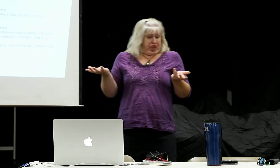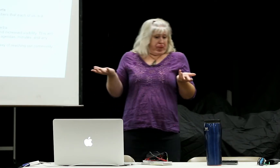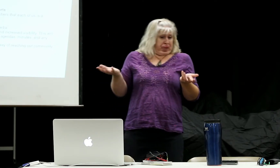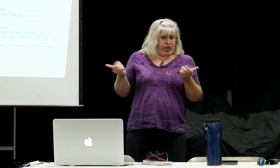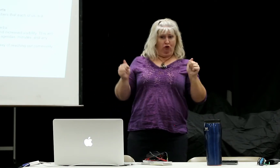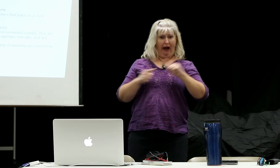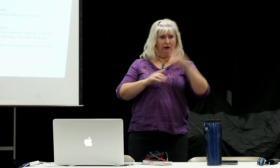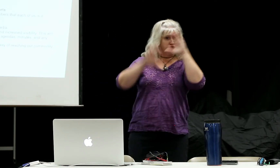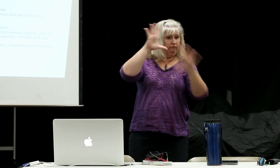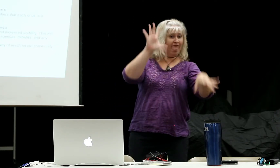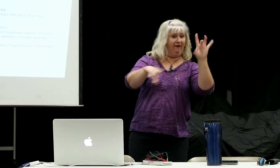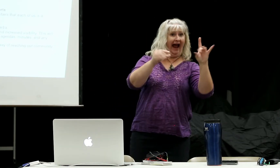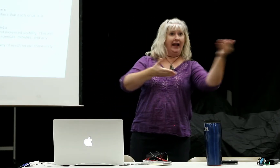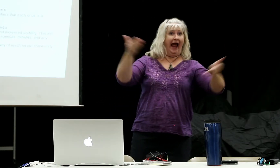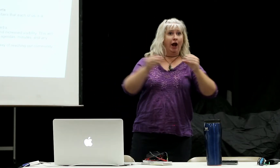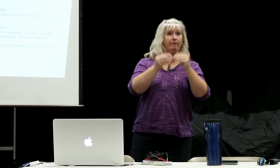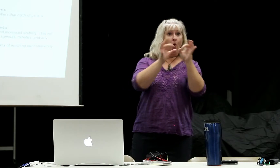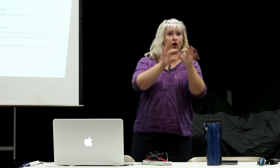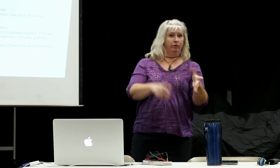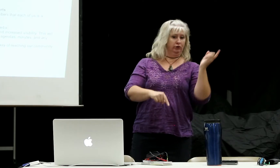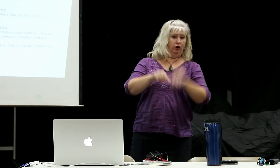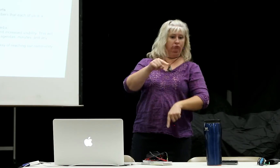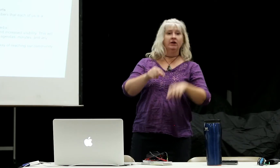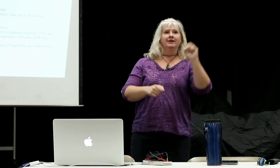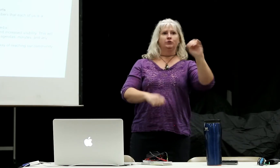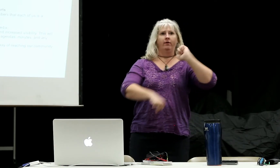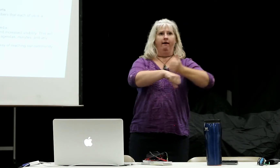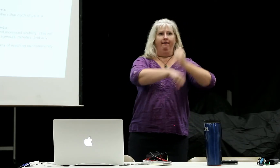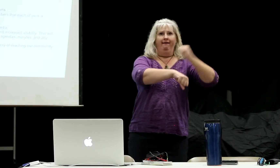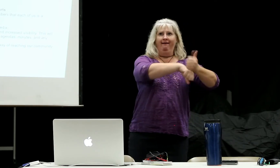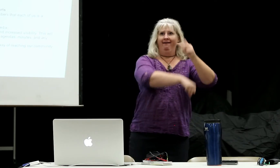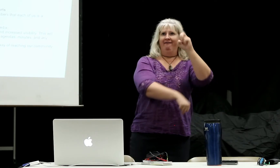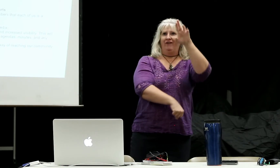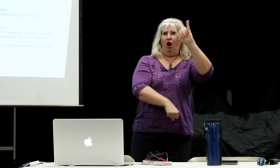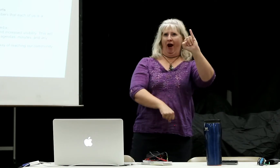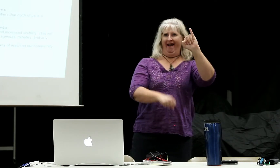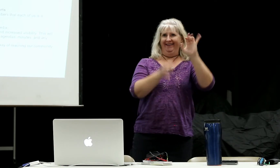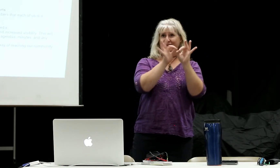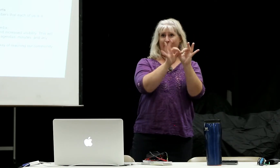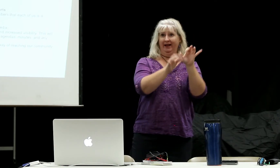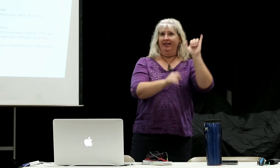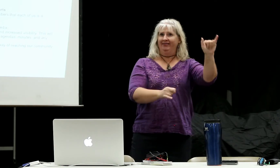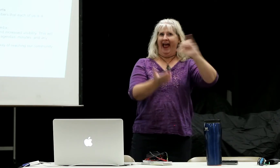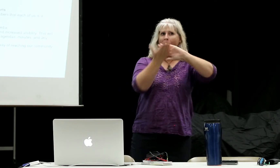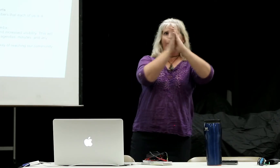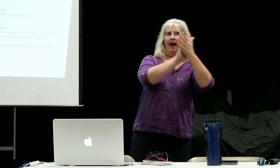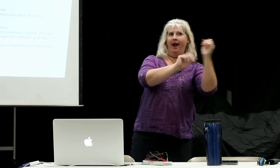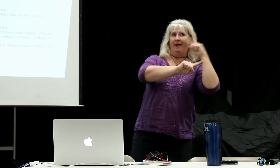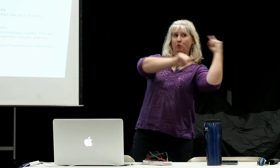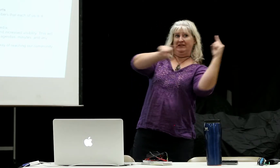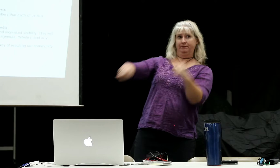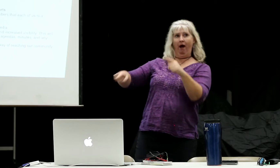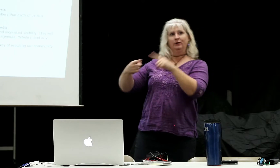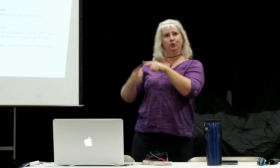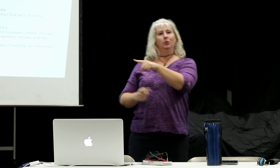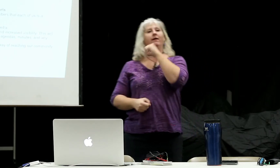their response to not providing enough in-person interpreters, is that they founded VRI companies